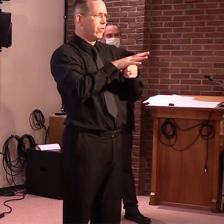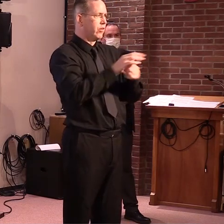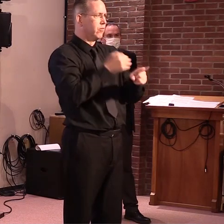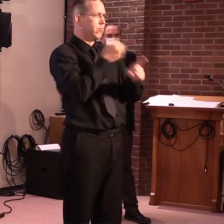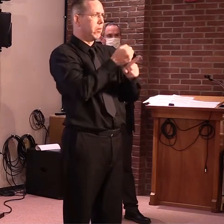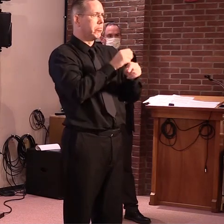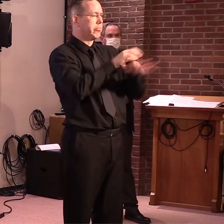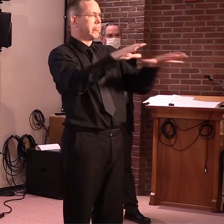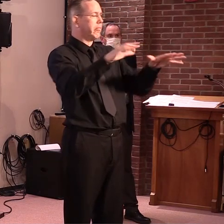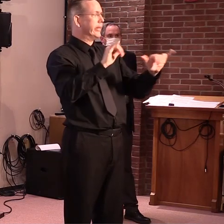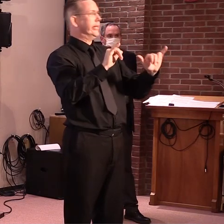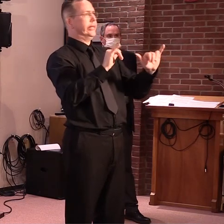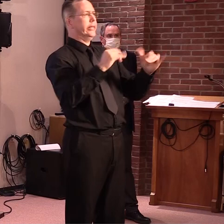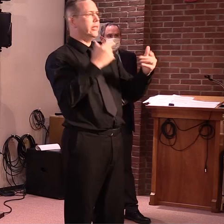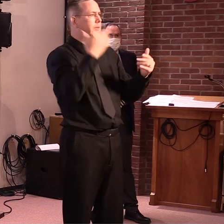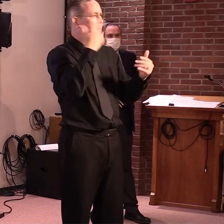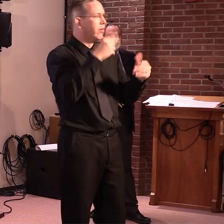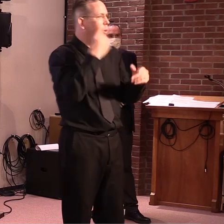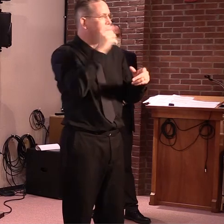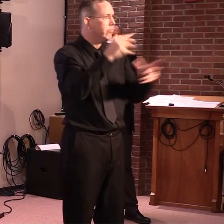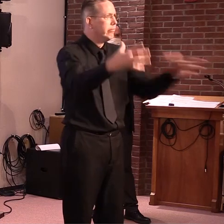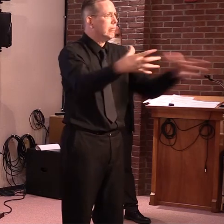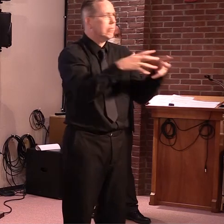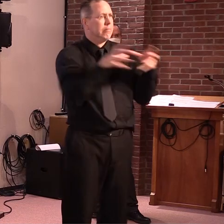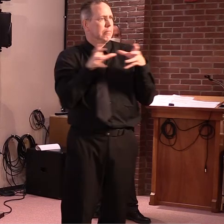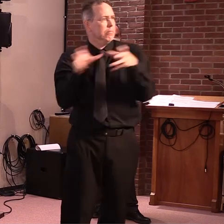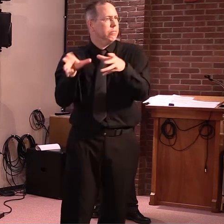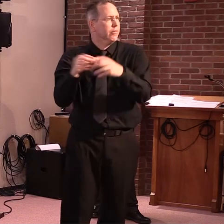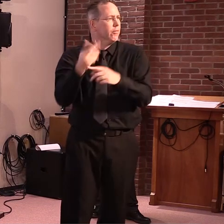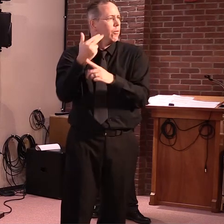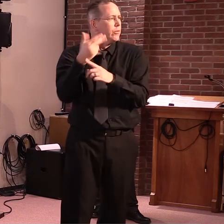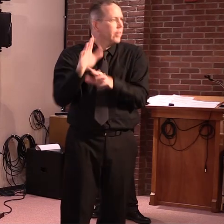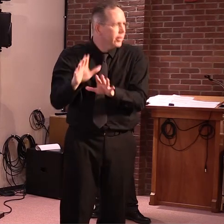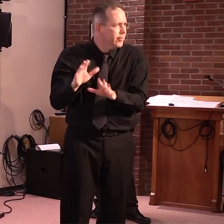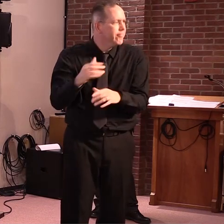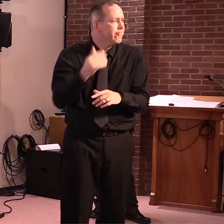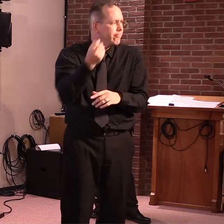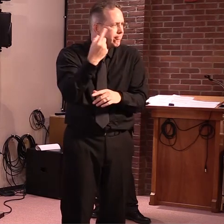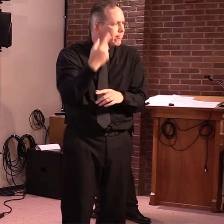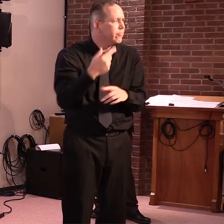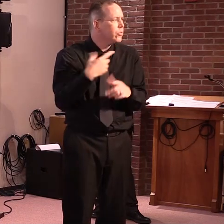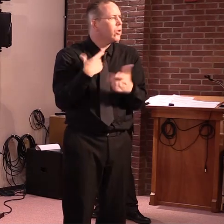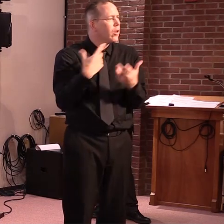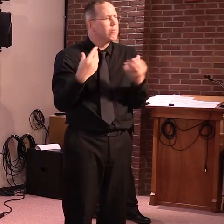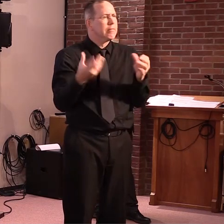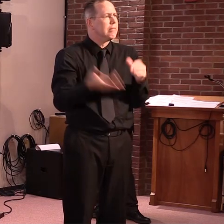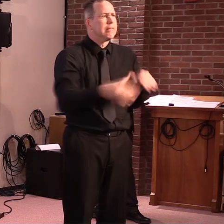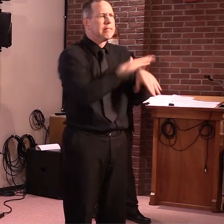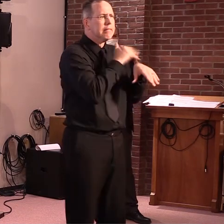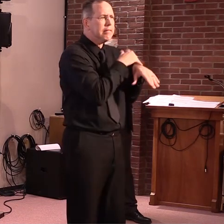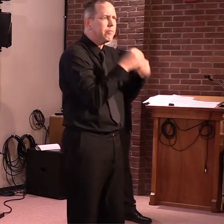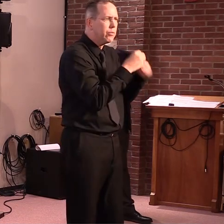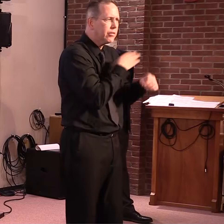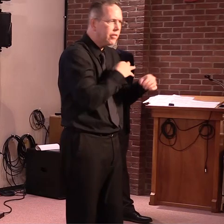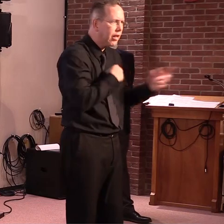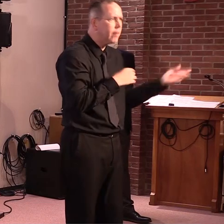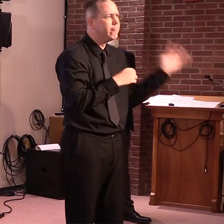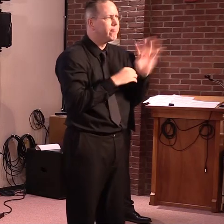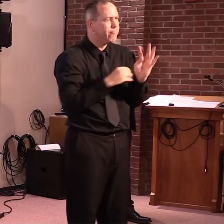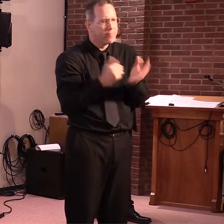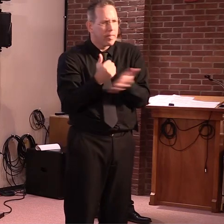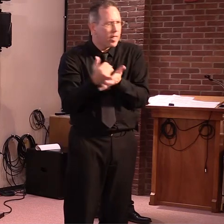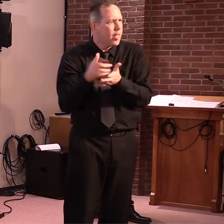going to expand capacity for partners to complete housing assessment, support housing search and